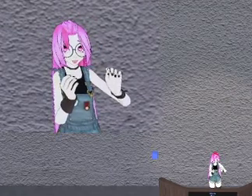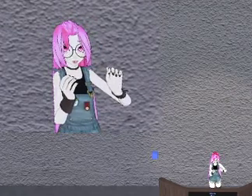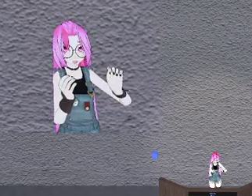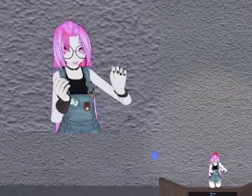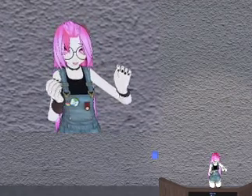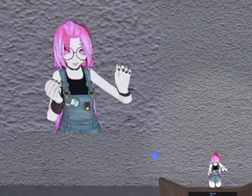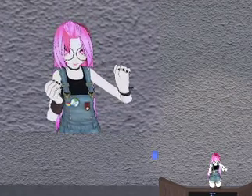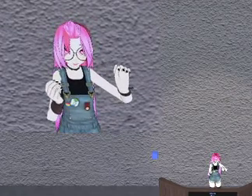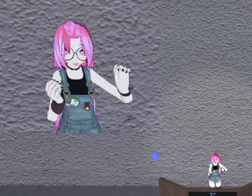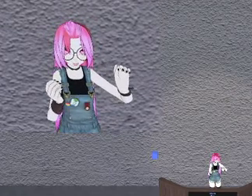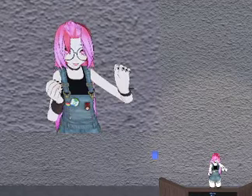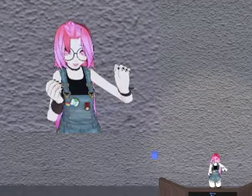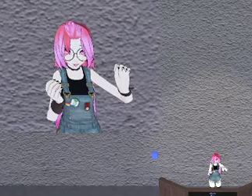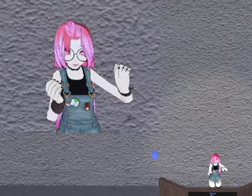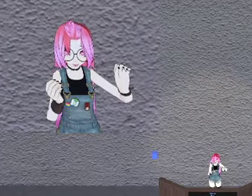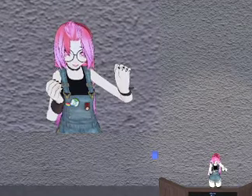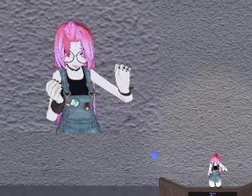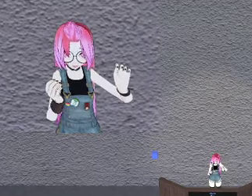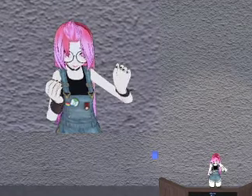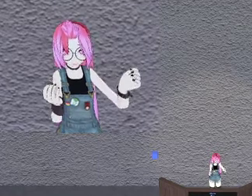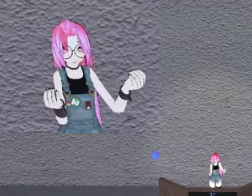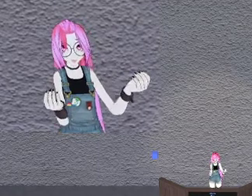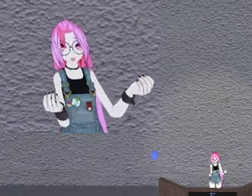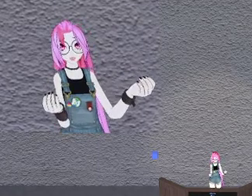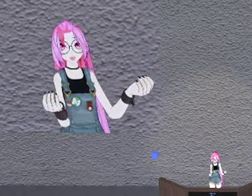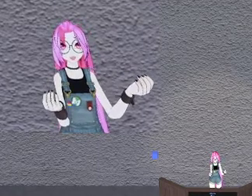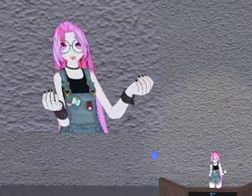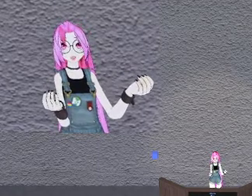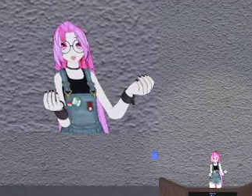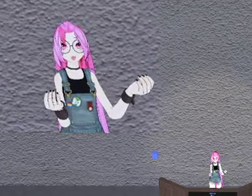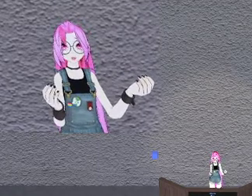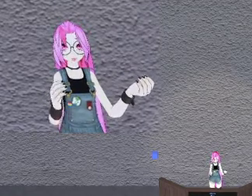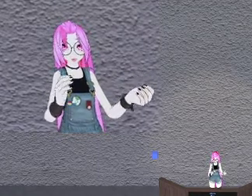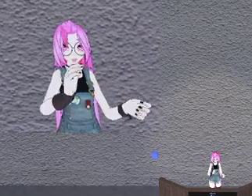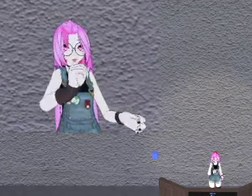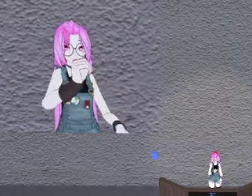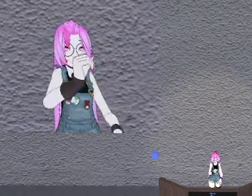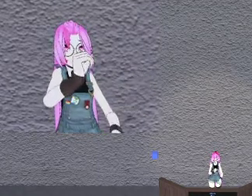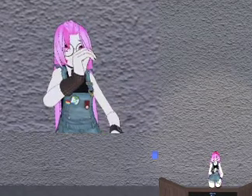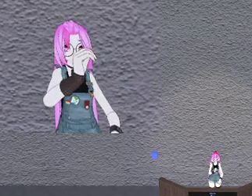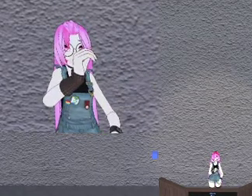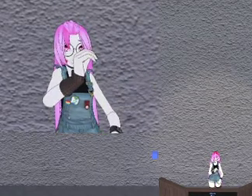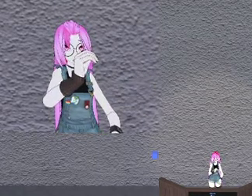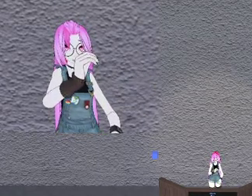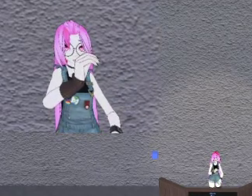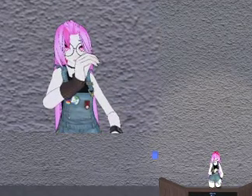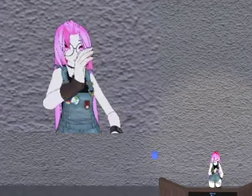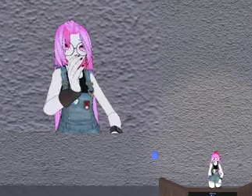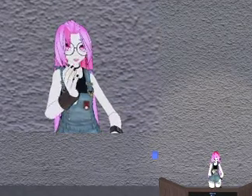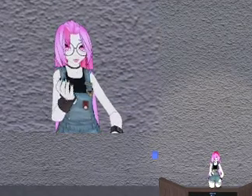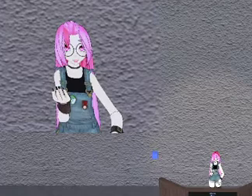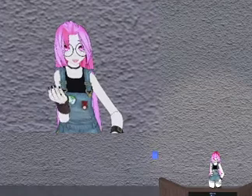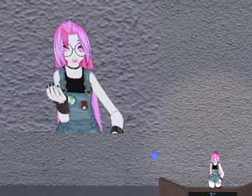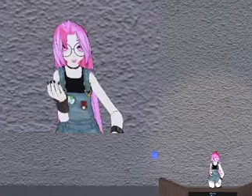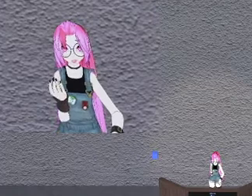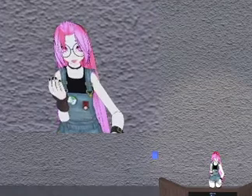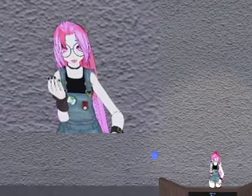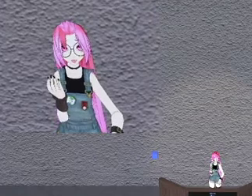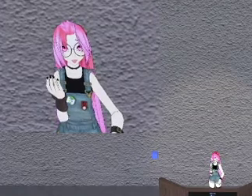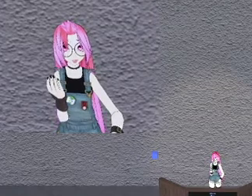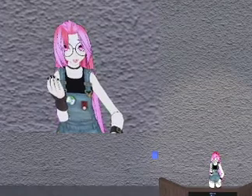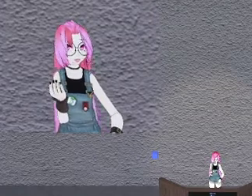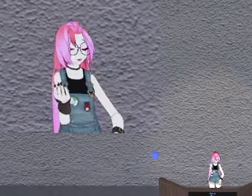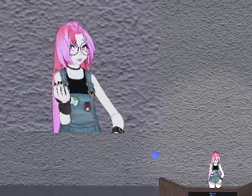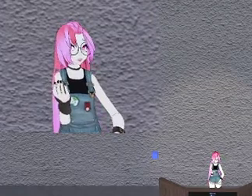actual term is like closed O. So basically make an O hand and then squish it. But somebody called it a